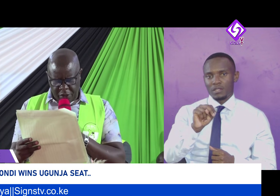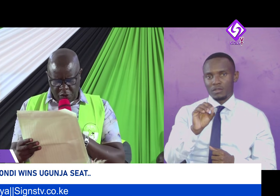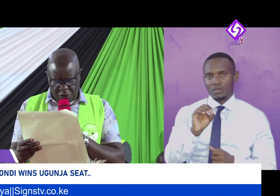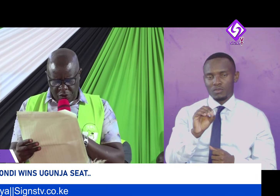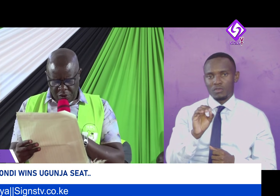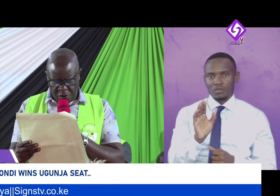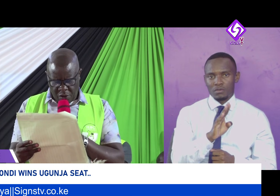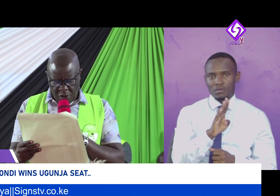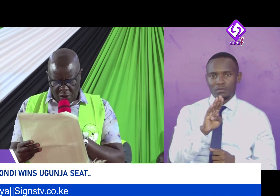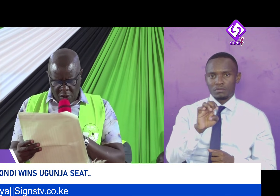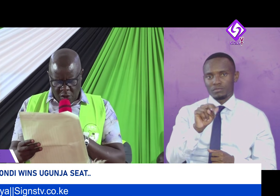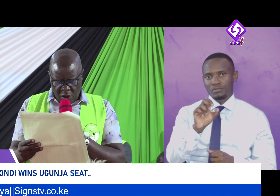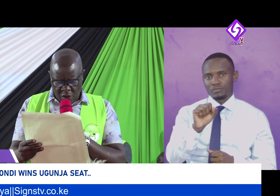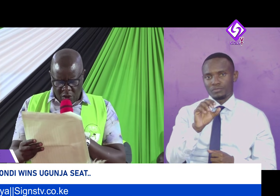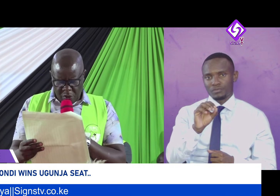Benson